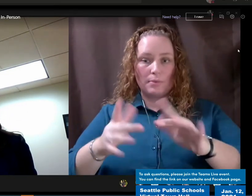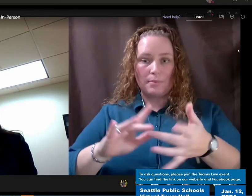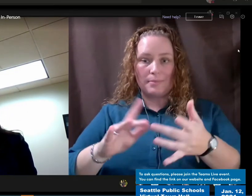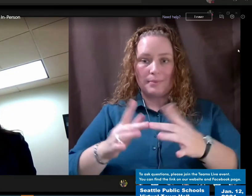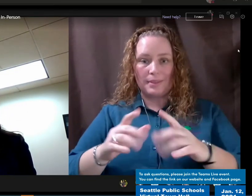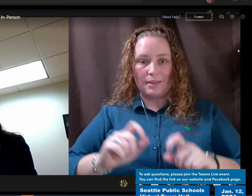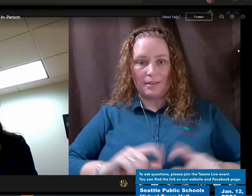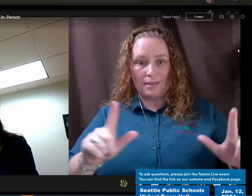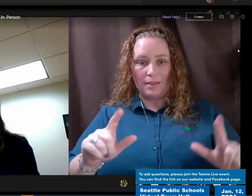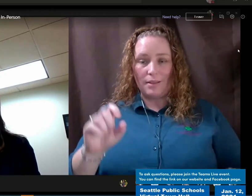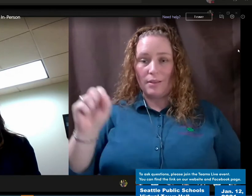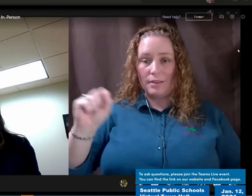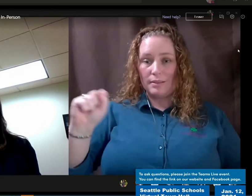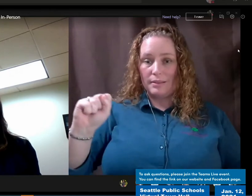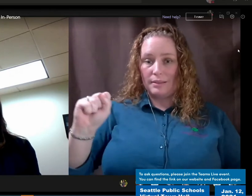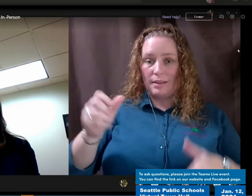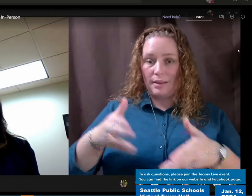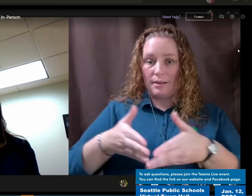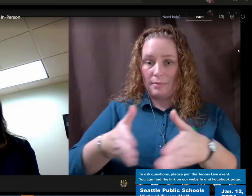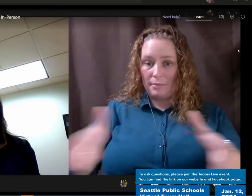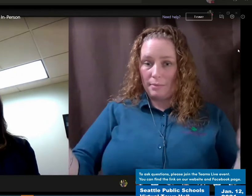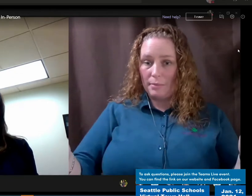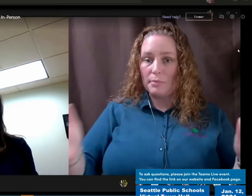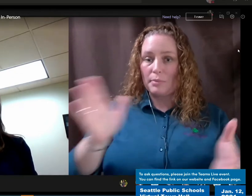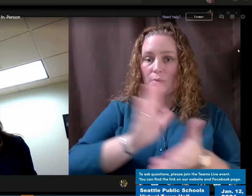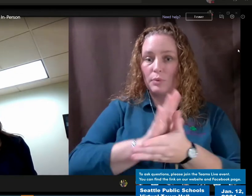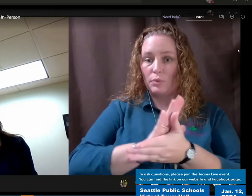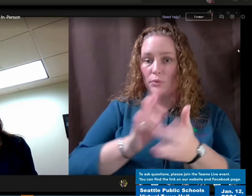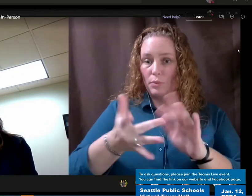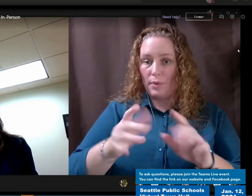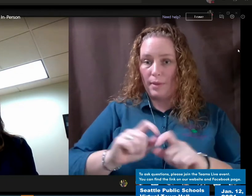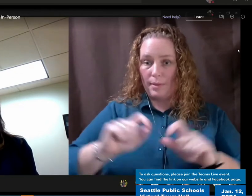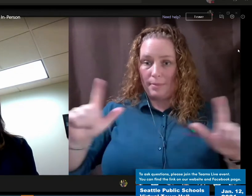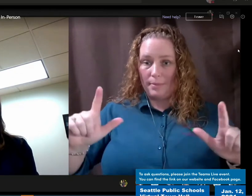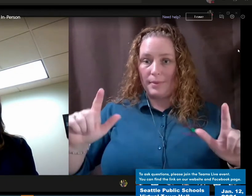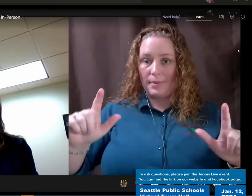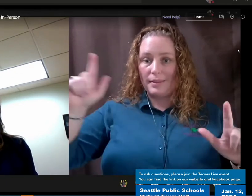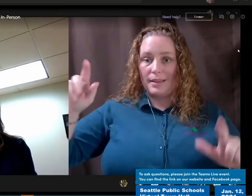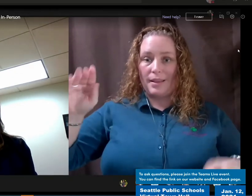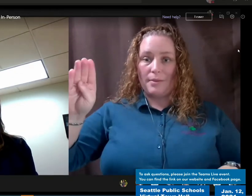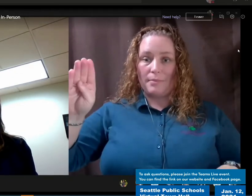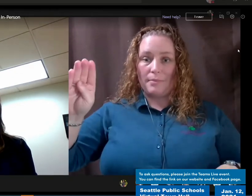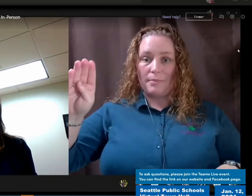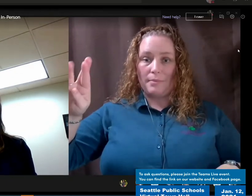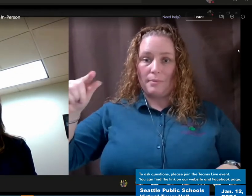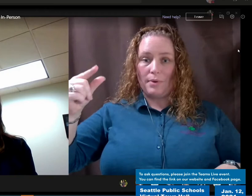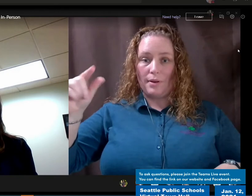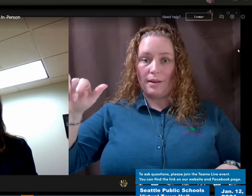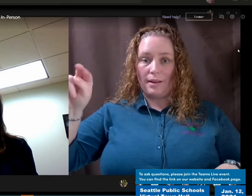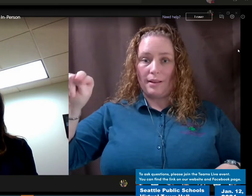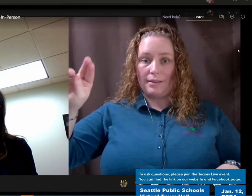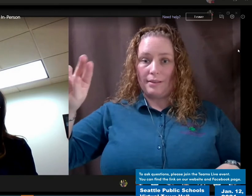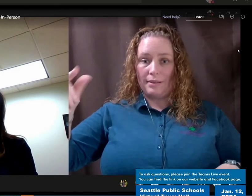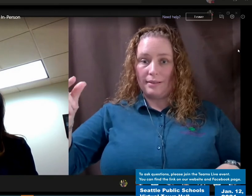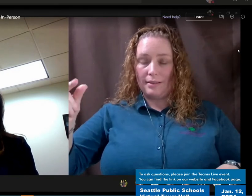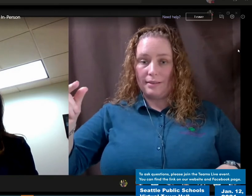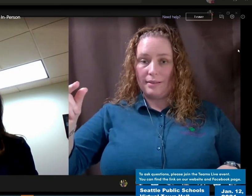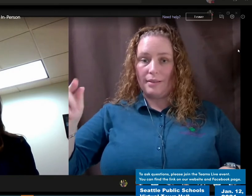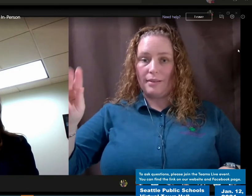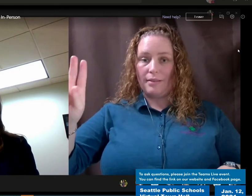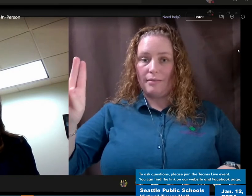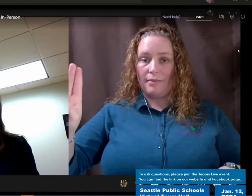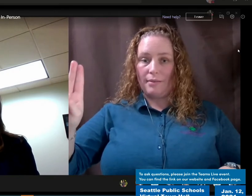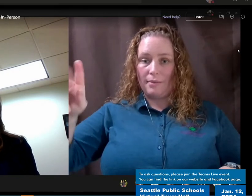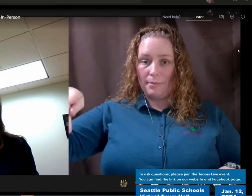Seattle Public Schools webpage, we will have a button on there that will have bargaining updates so we can keep you all informed on how that's going. We